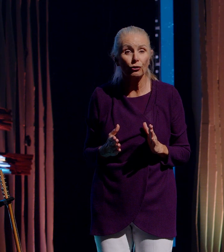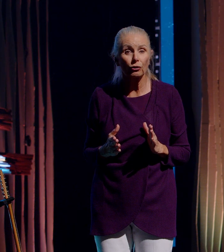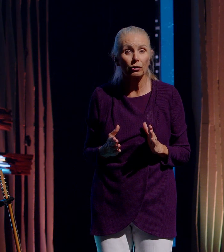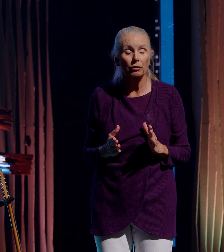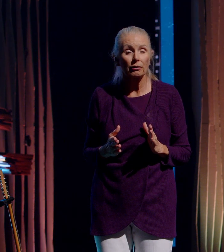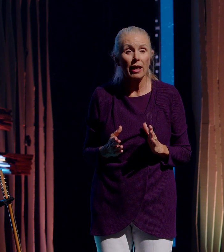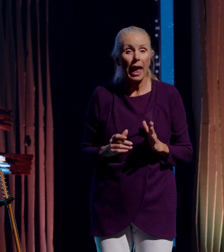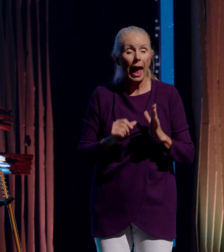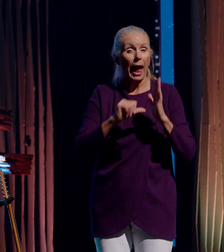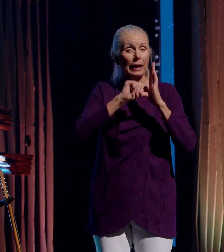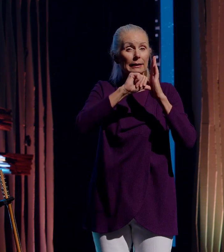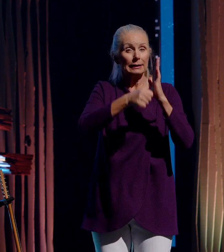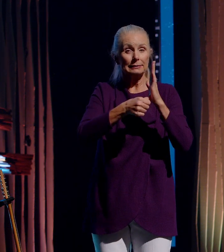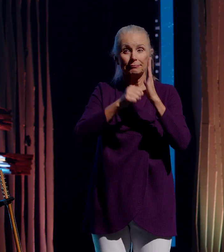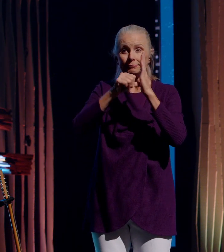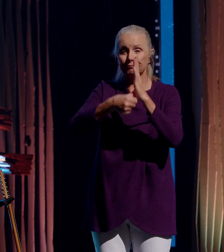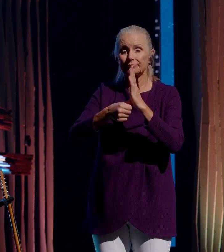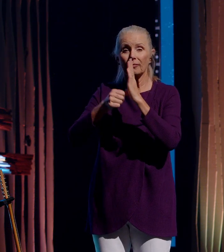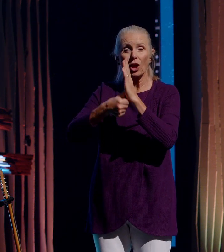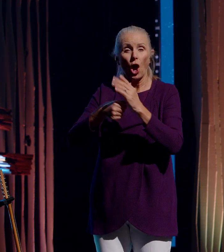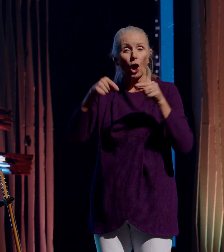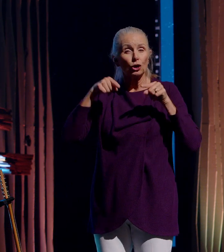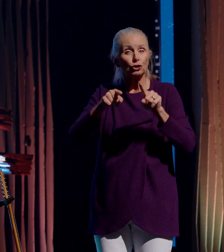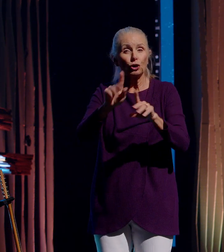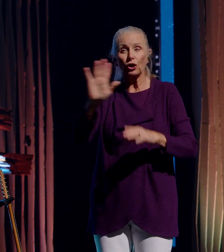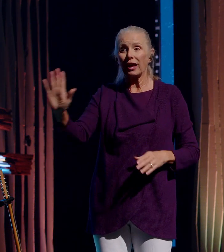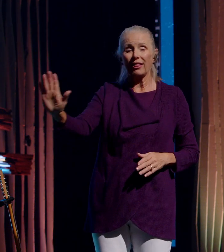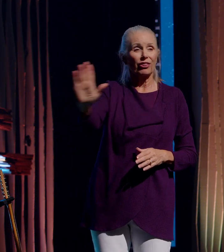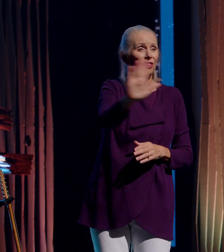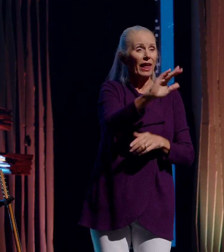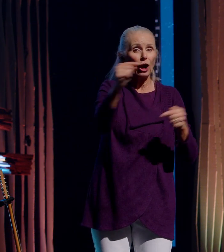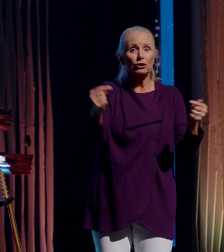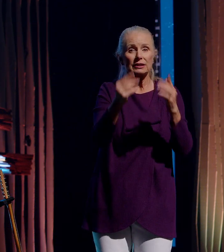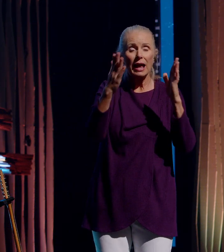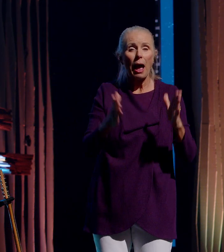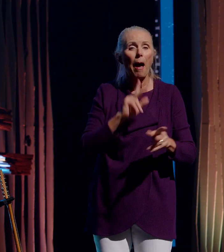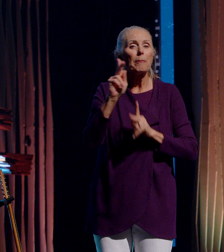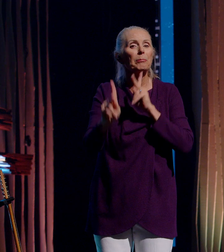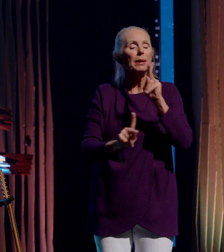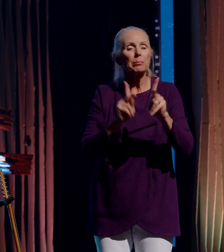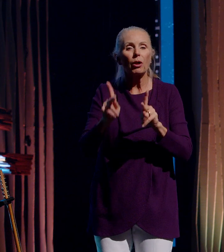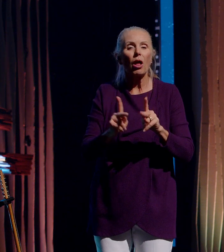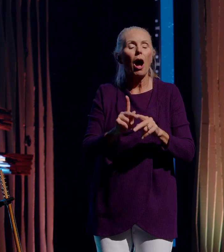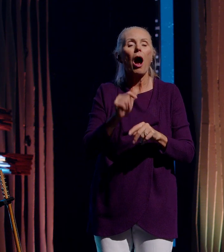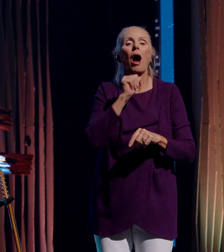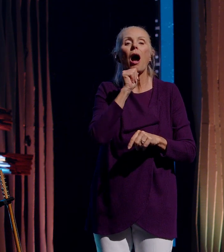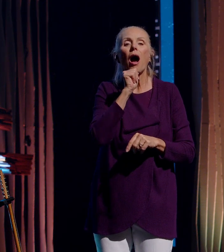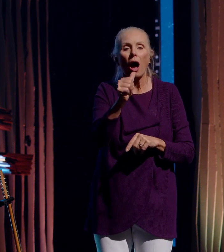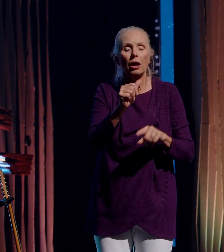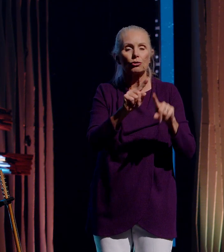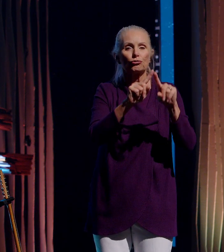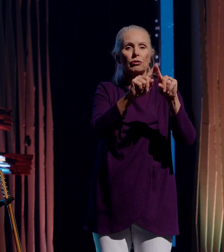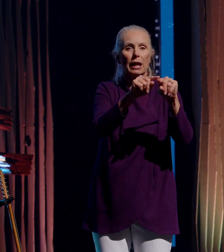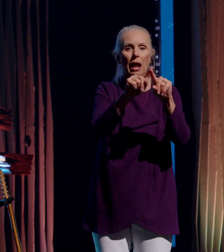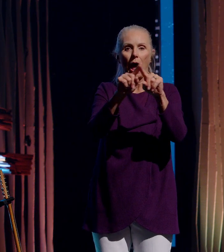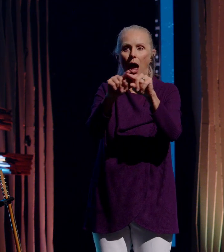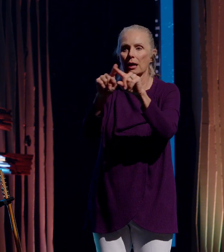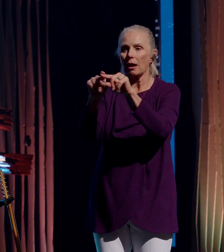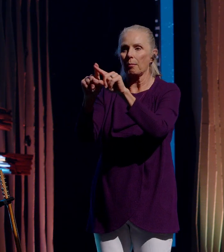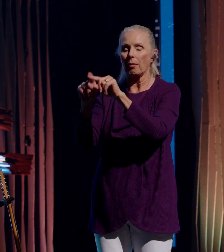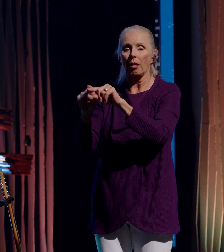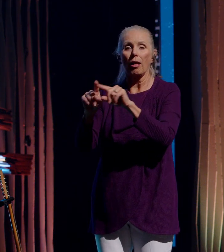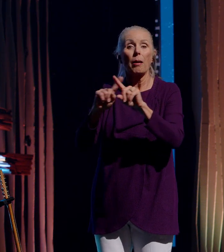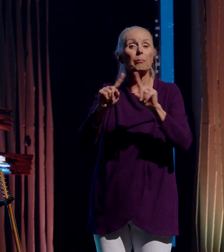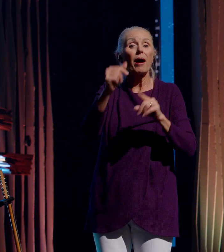Akin points out, in their depravity and sinfulness, people are perpetually unreliable. God, however, is